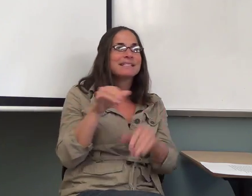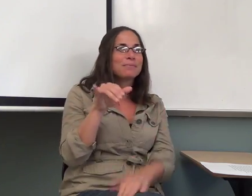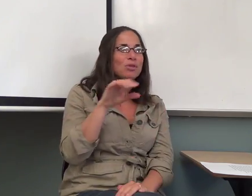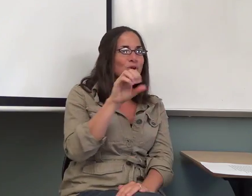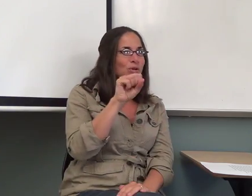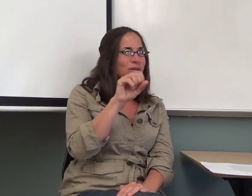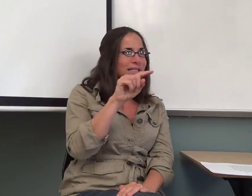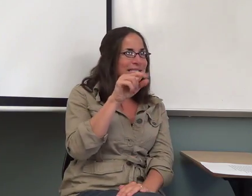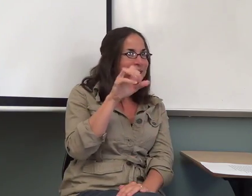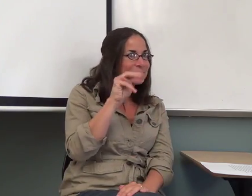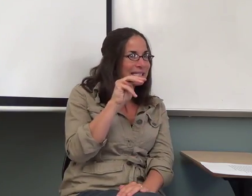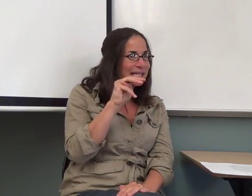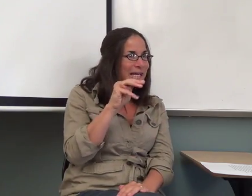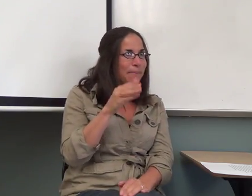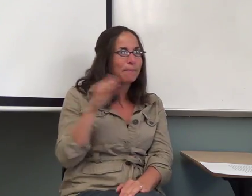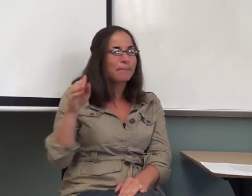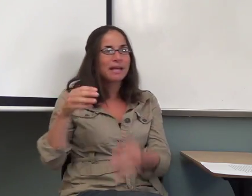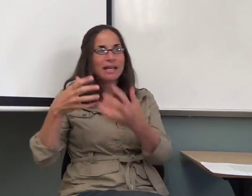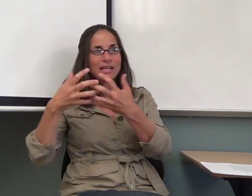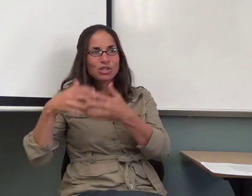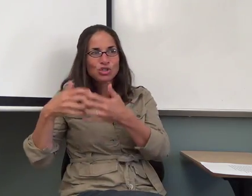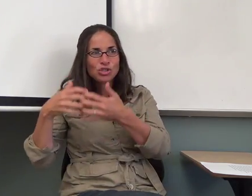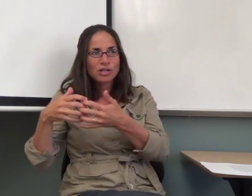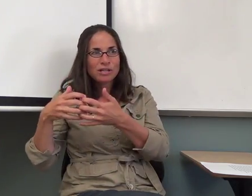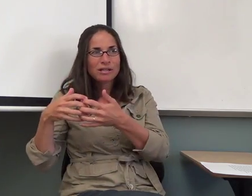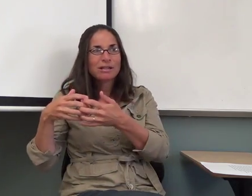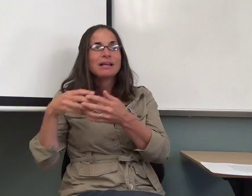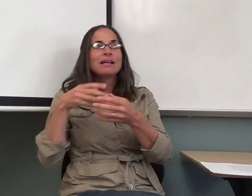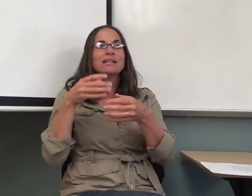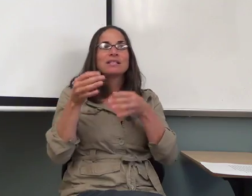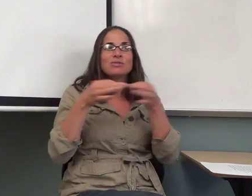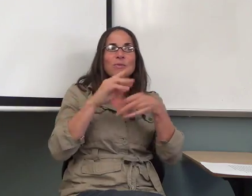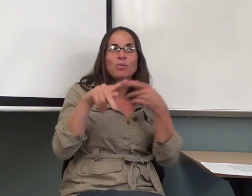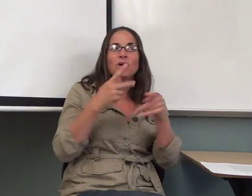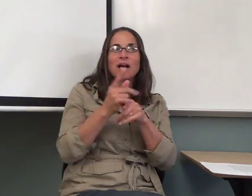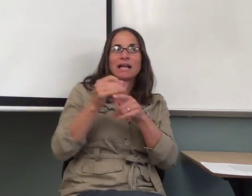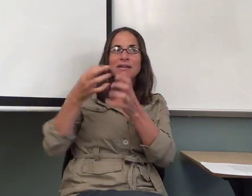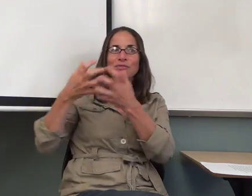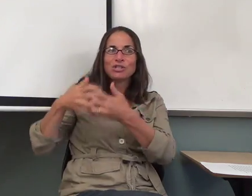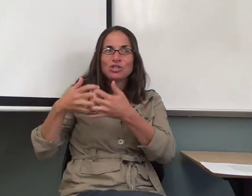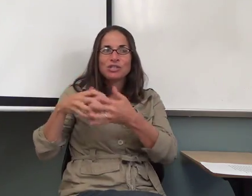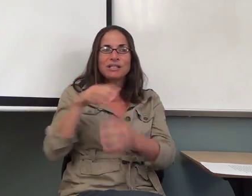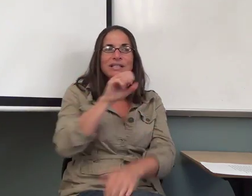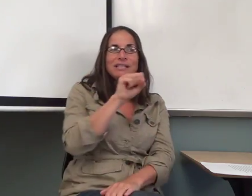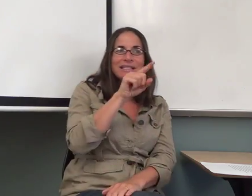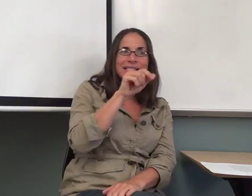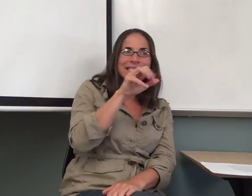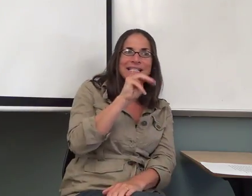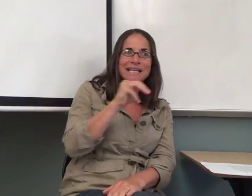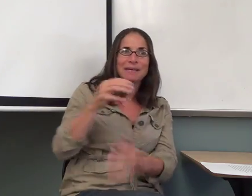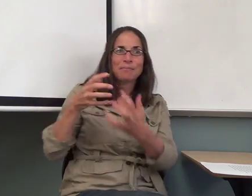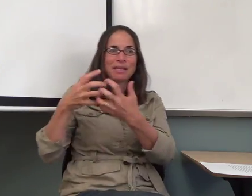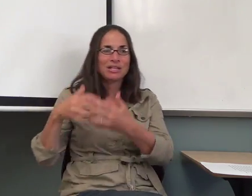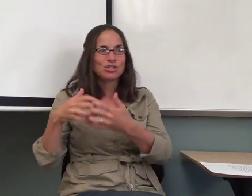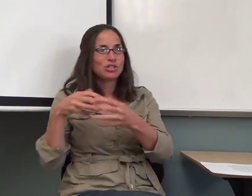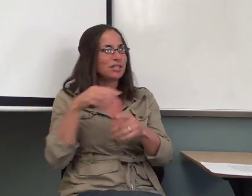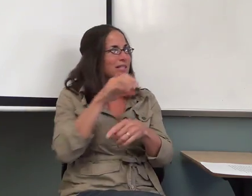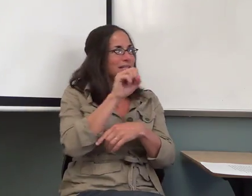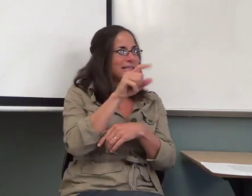helicopters and a steam engine, right? What type of engine is it? Steam engine. So in this case, steam is not being used